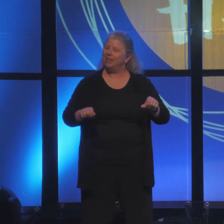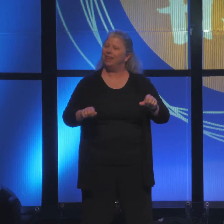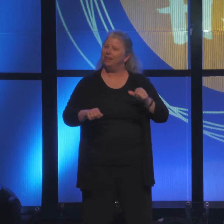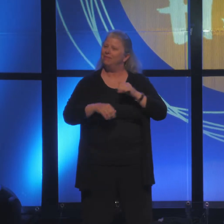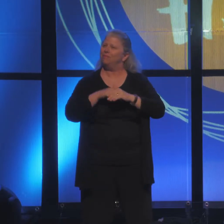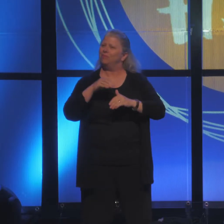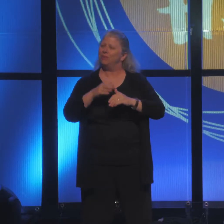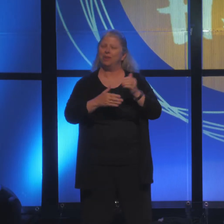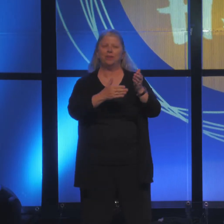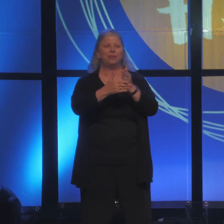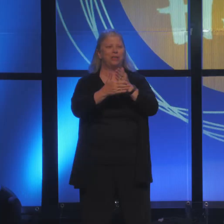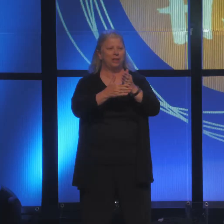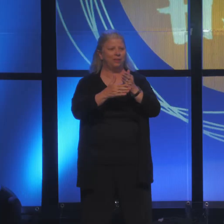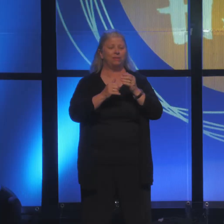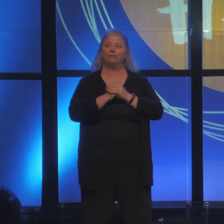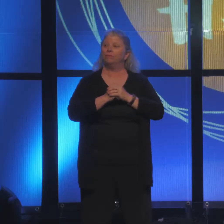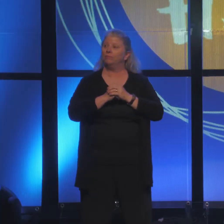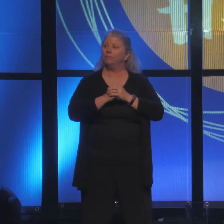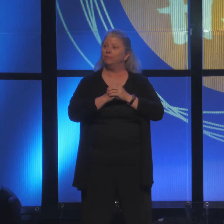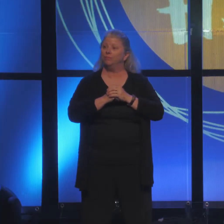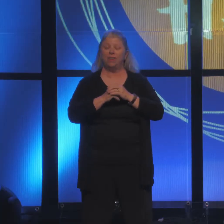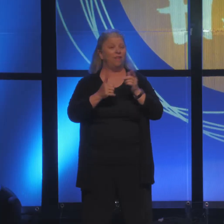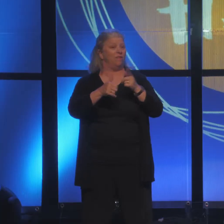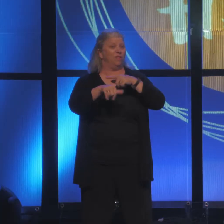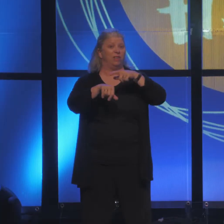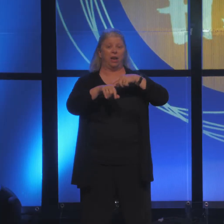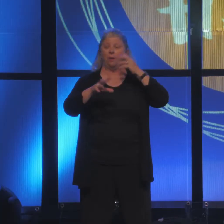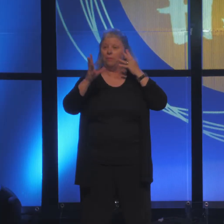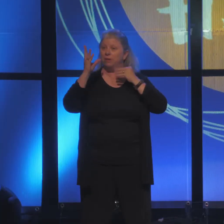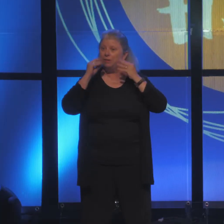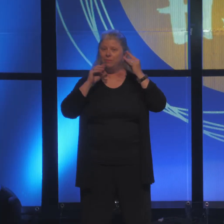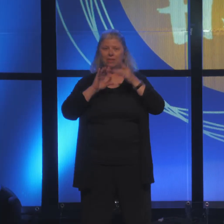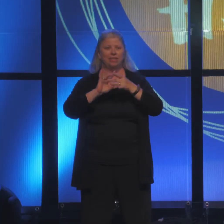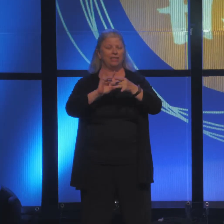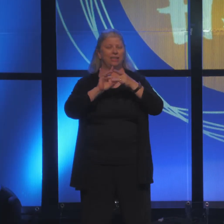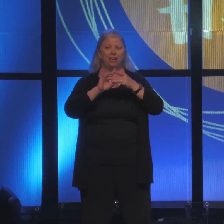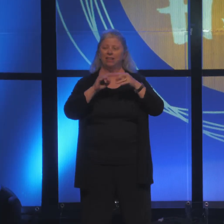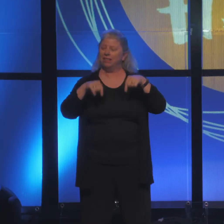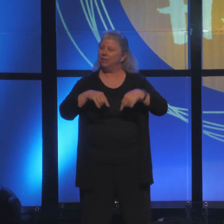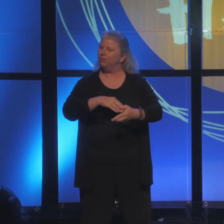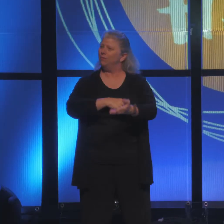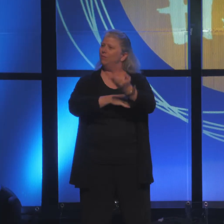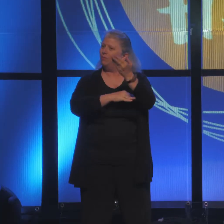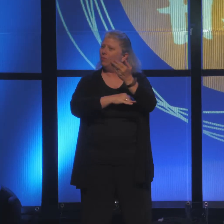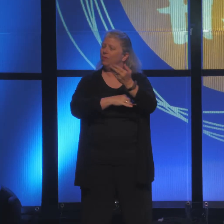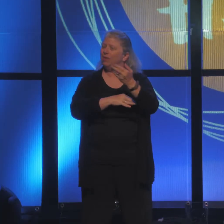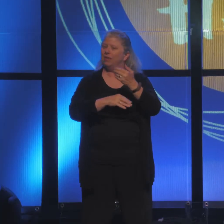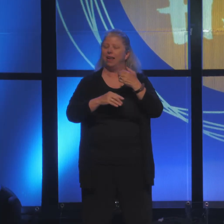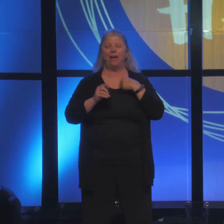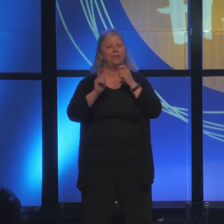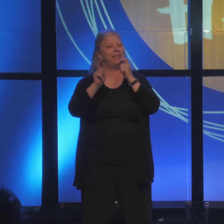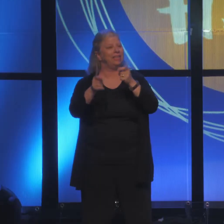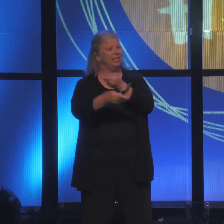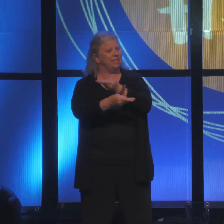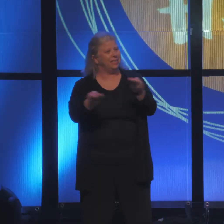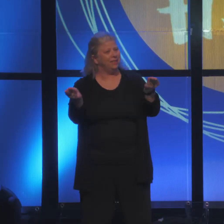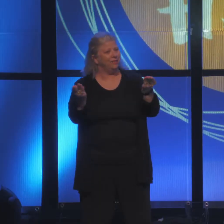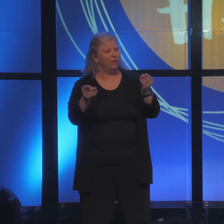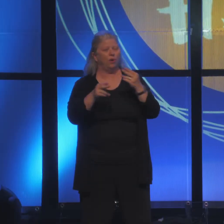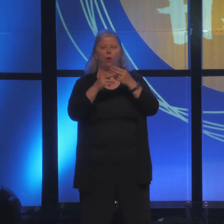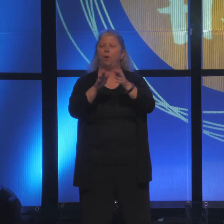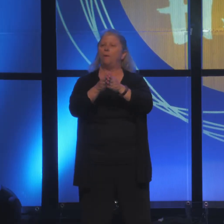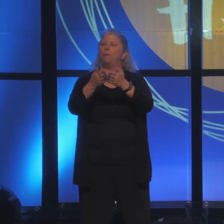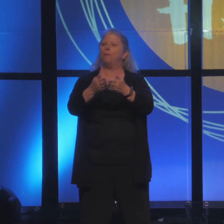comfortable sharing. And if this is your first time connecting with us this morning, we do have a gift for you. It is a